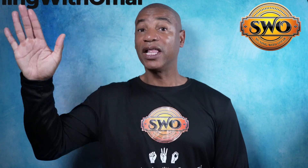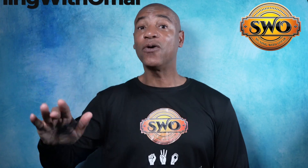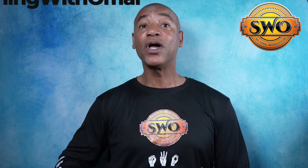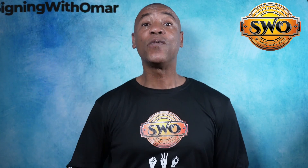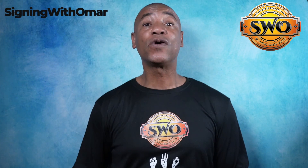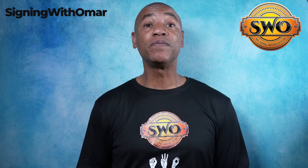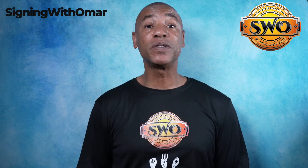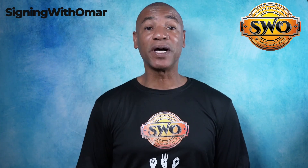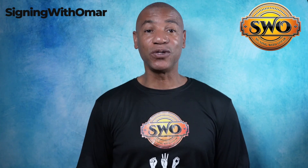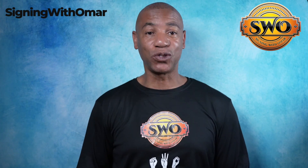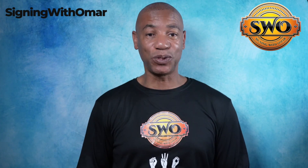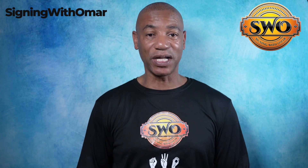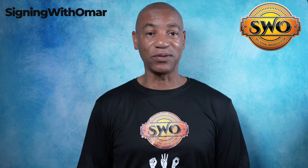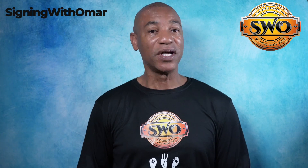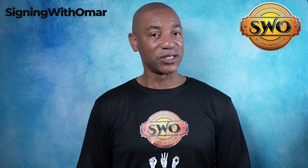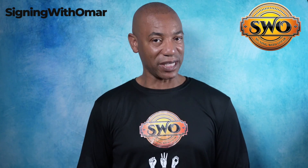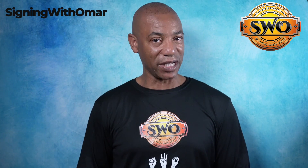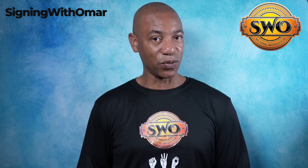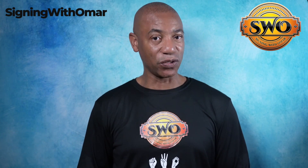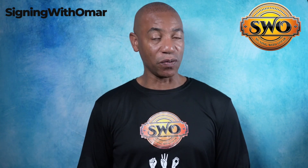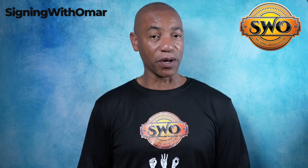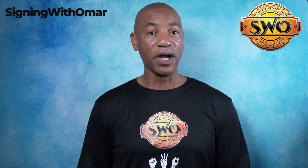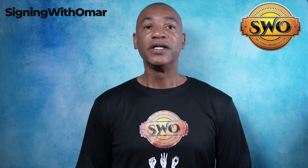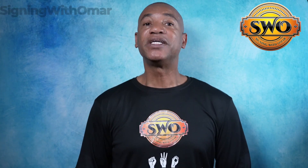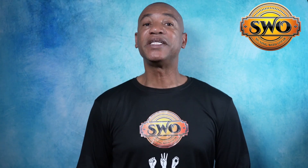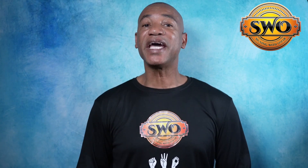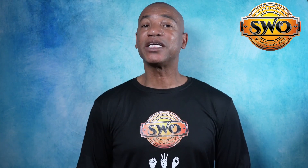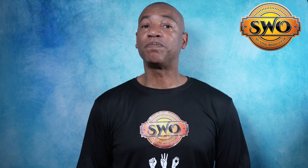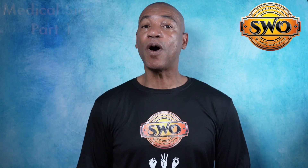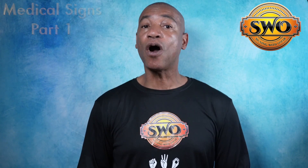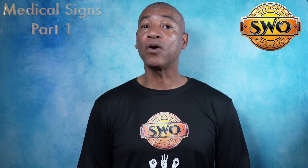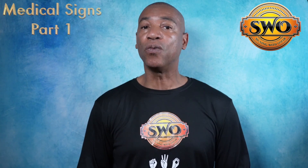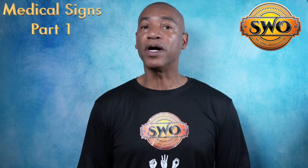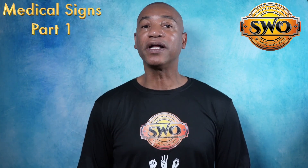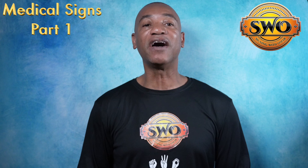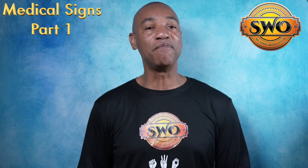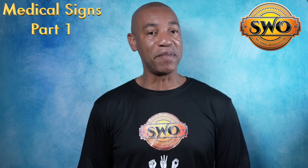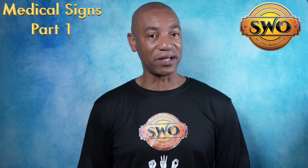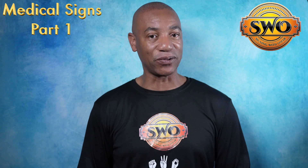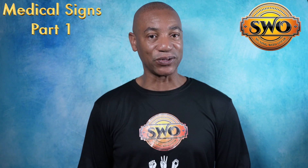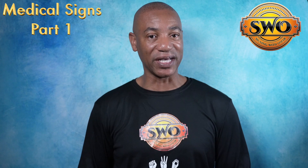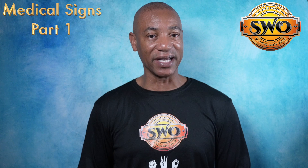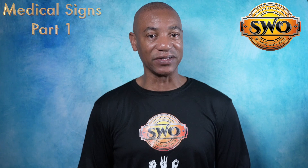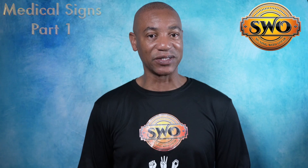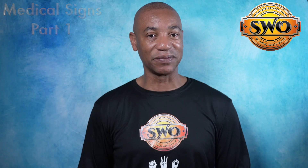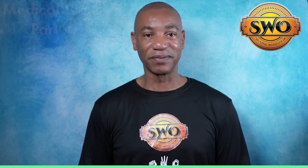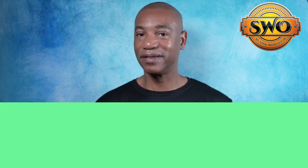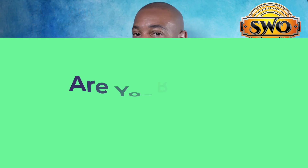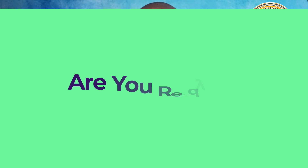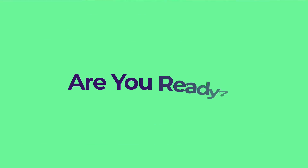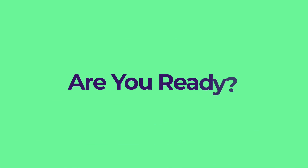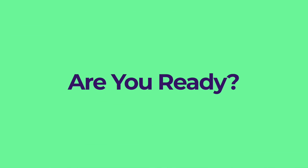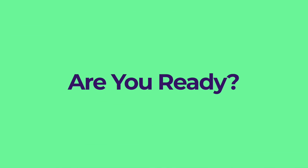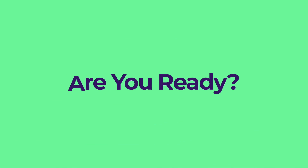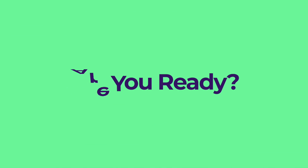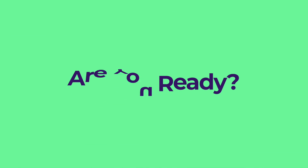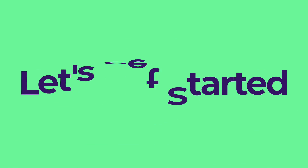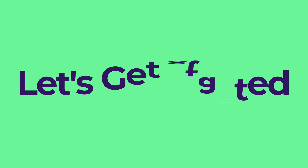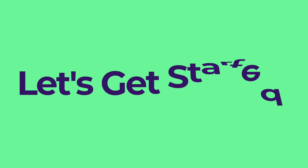Hello and welcome to my YouTube channel, Signing with Omar. Today is part 1 of medical signs. Are you ready?